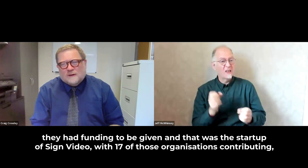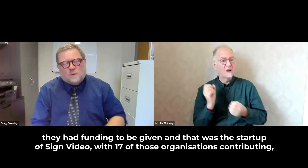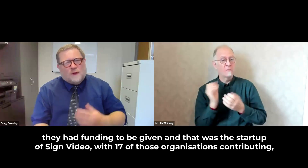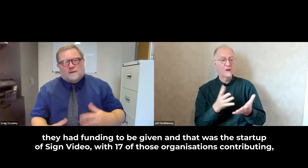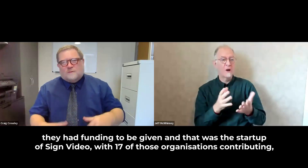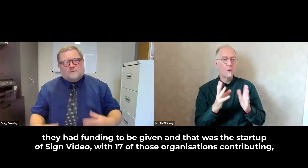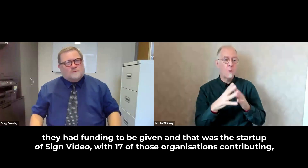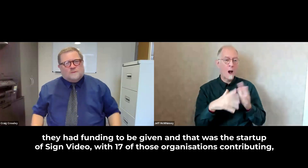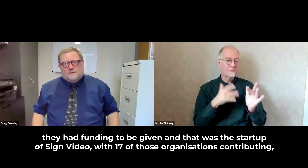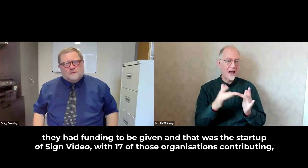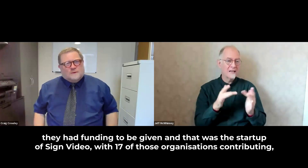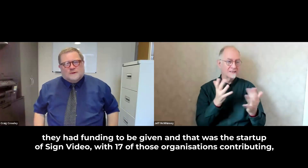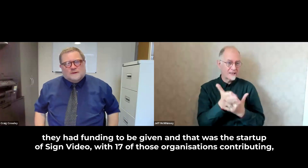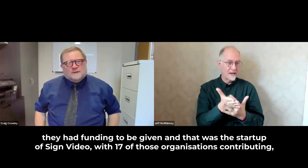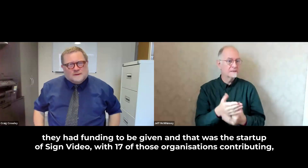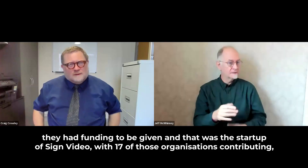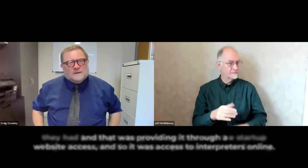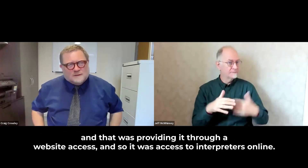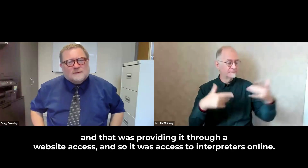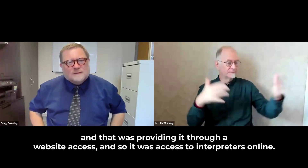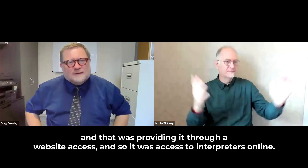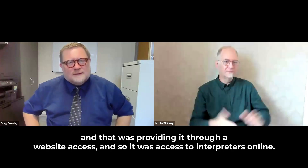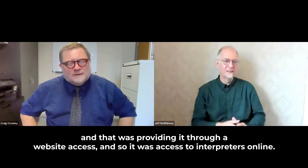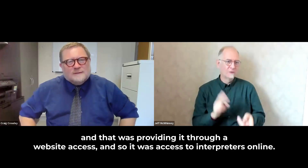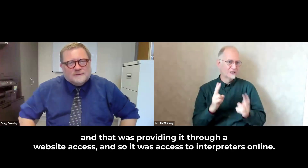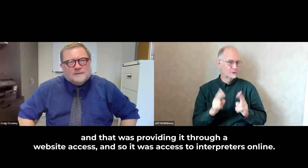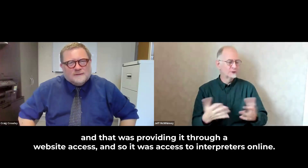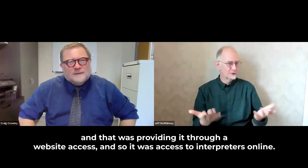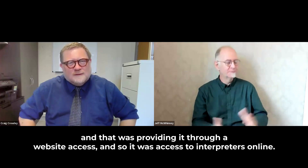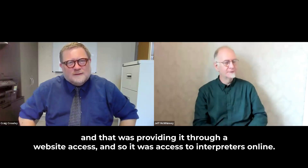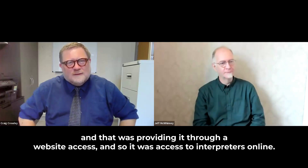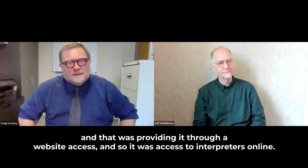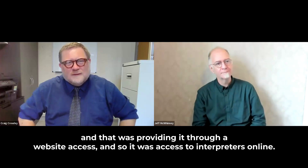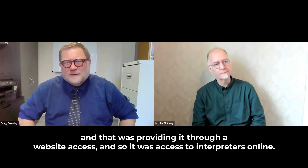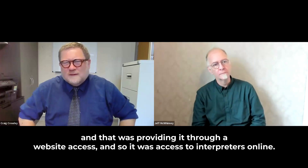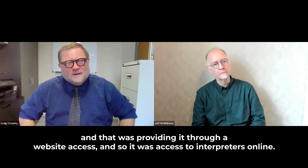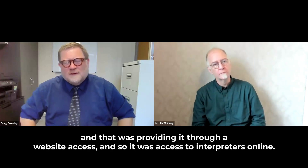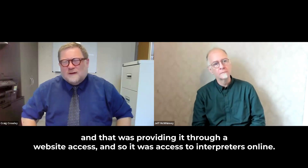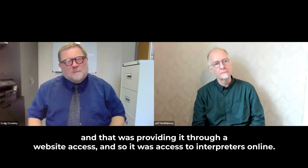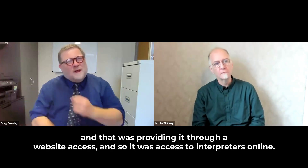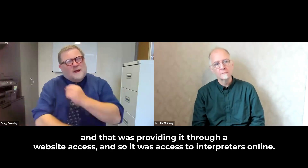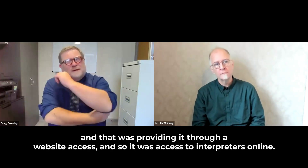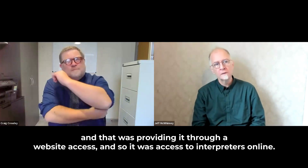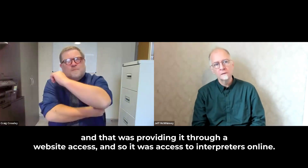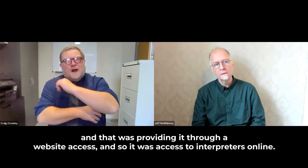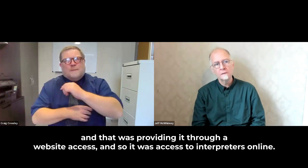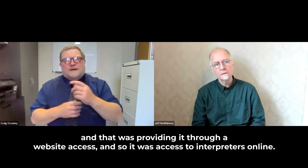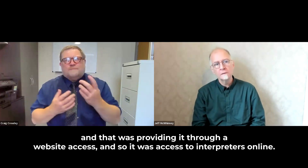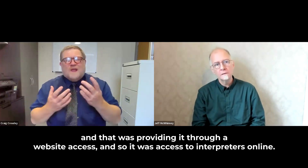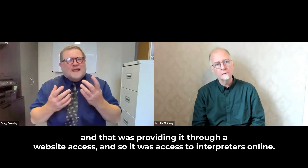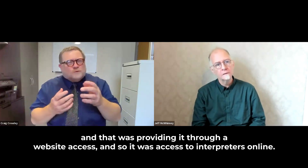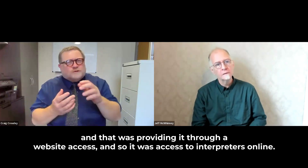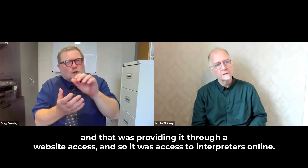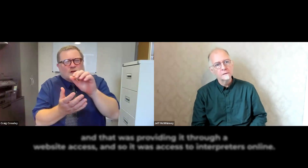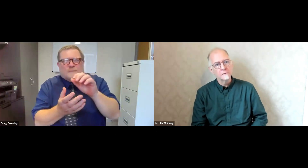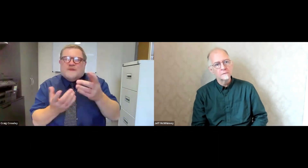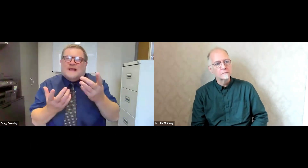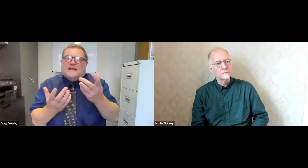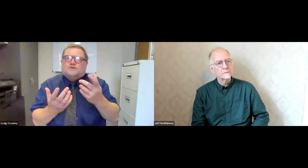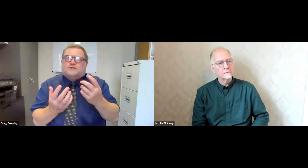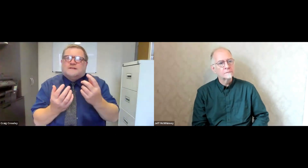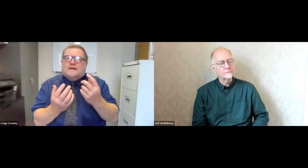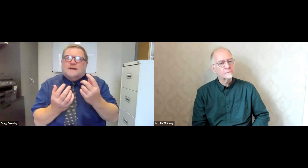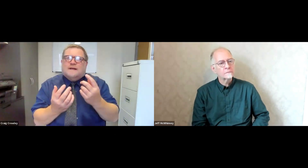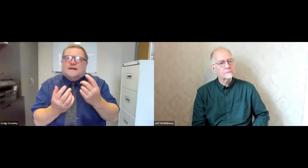of those organizations contributing. And that was providing it through website access. And so it was access to interpreters online.